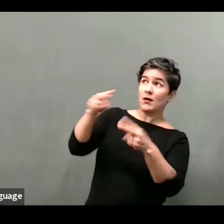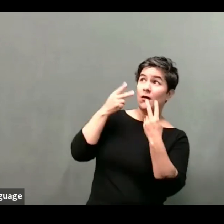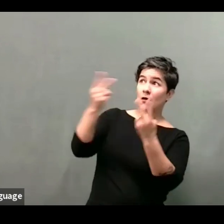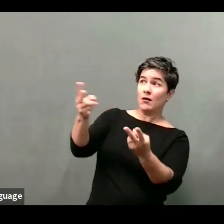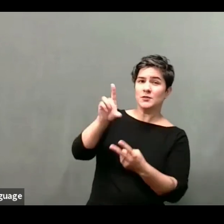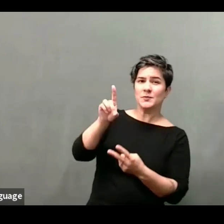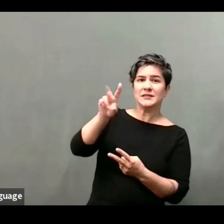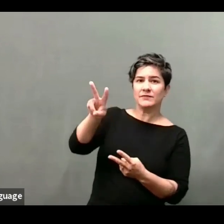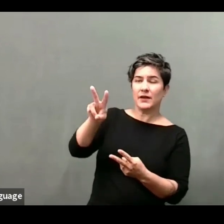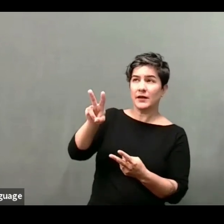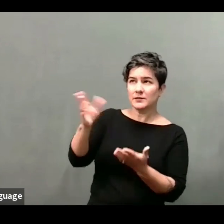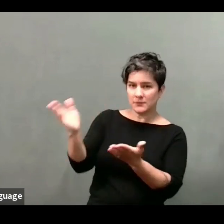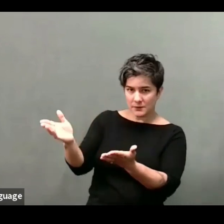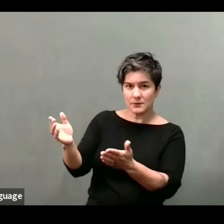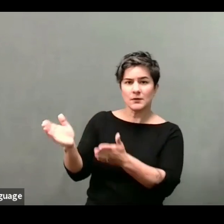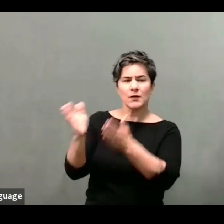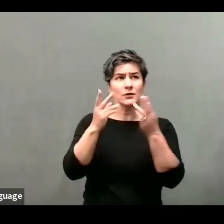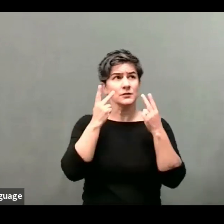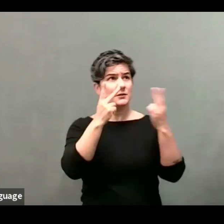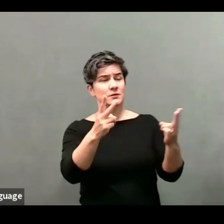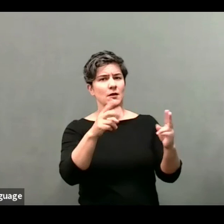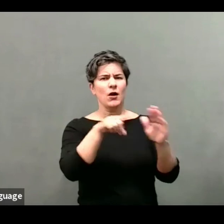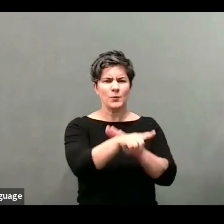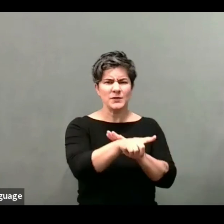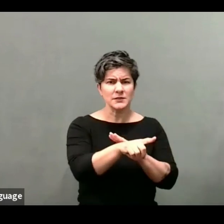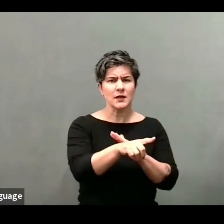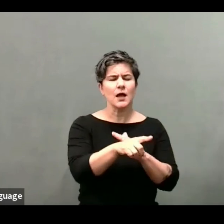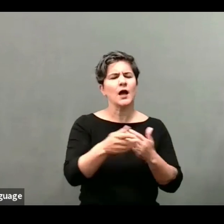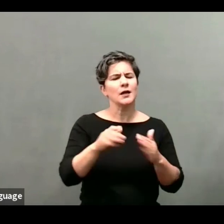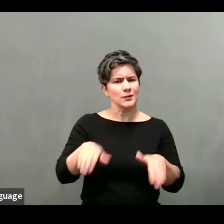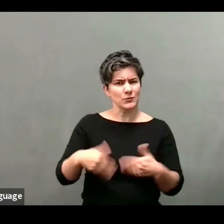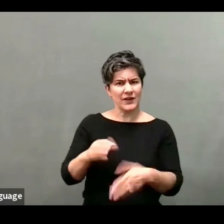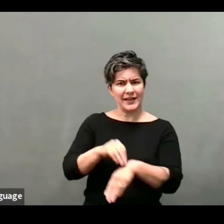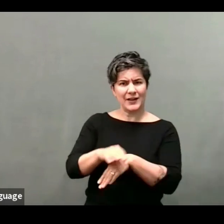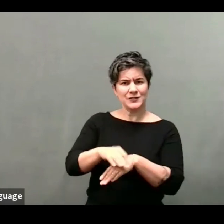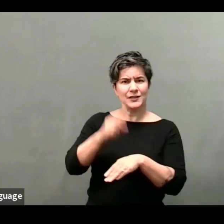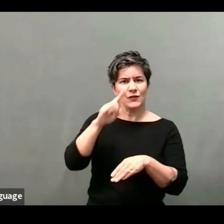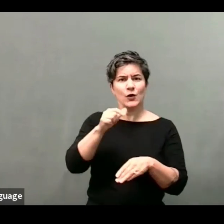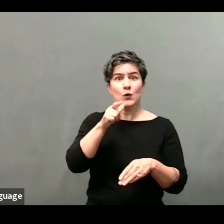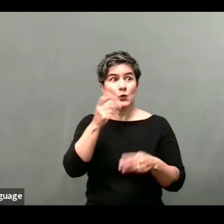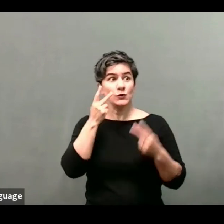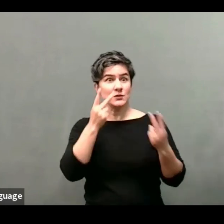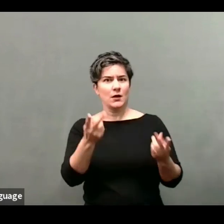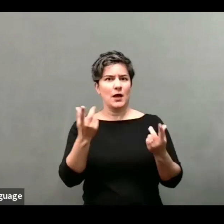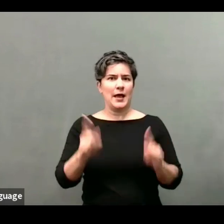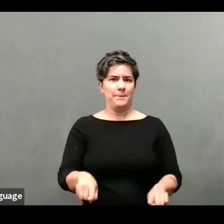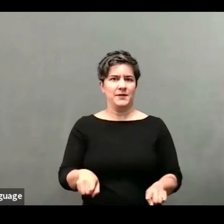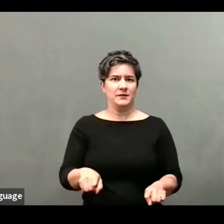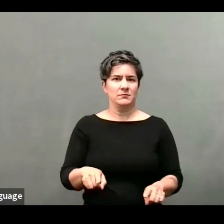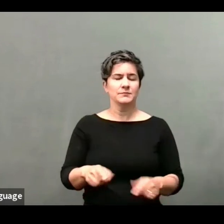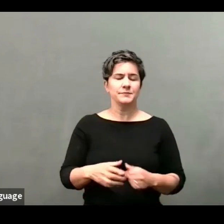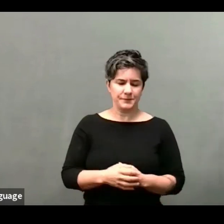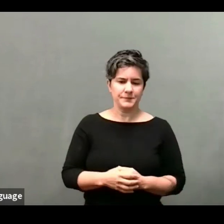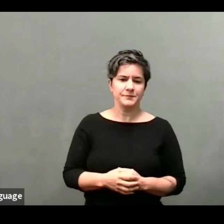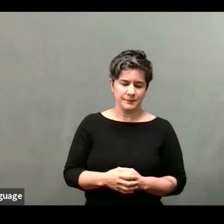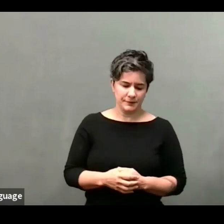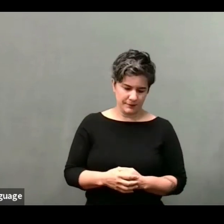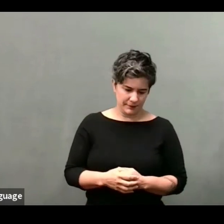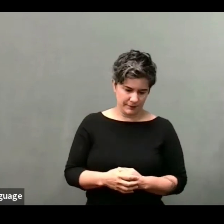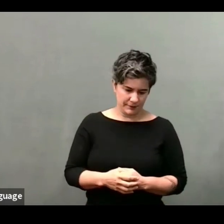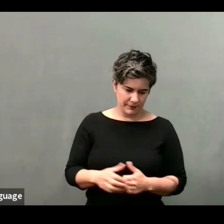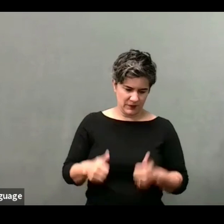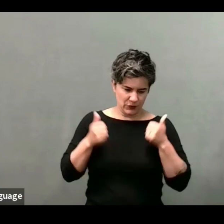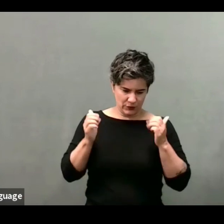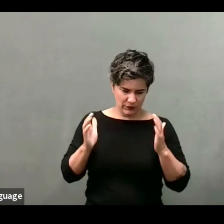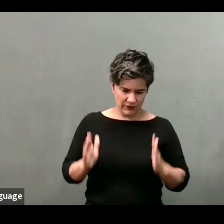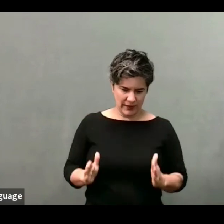the family members of the homicide victim. And so it's a pretty helpful resource. And the survivor